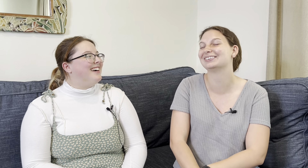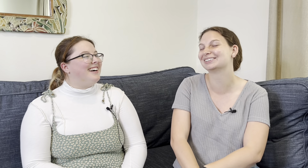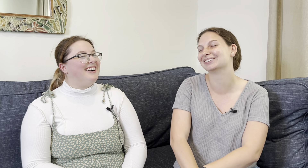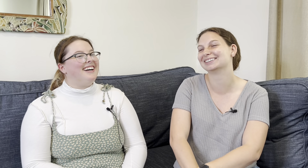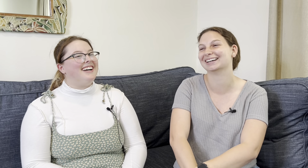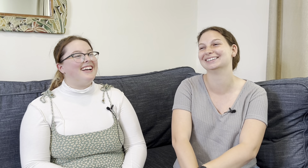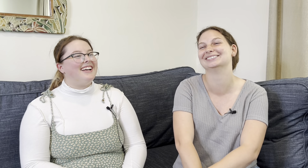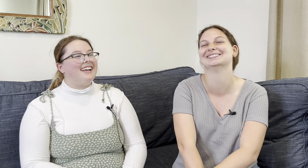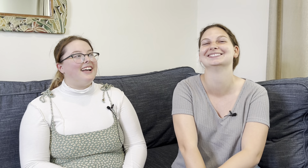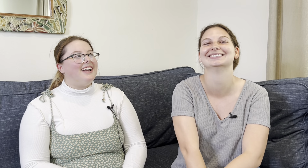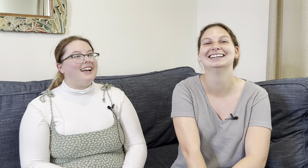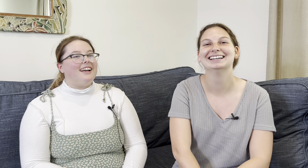so tired.